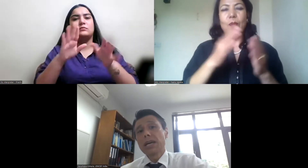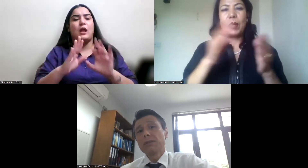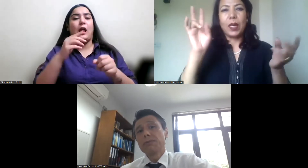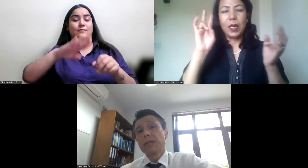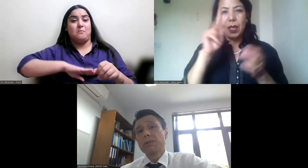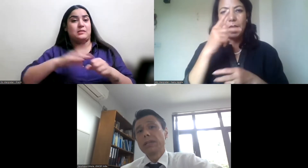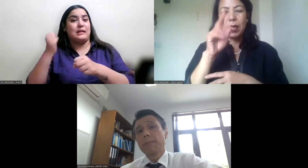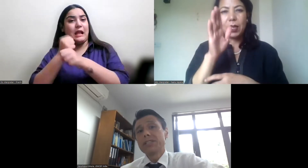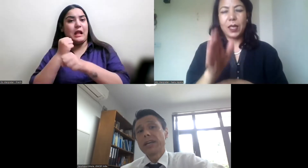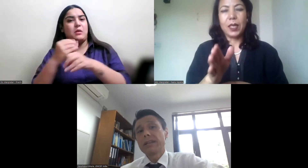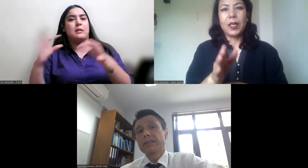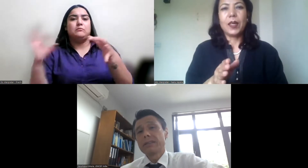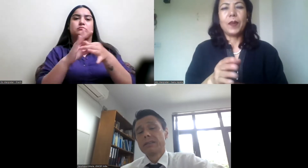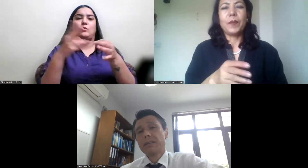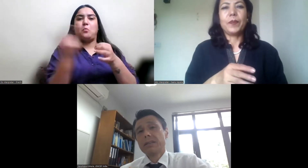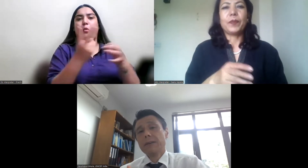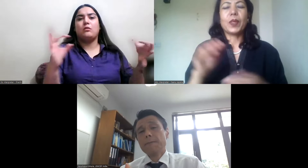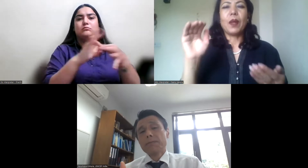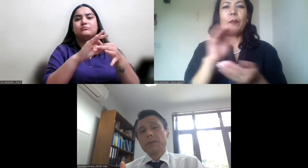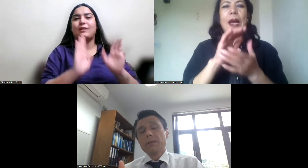on child-friendly panchayats.